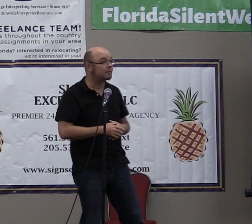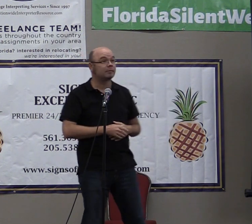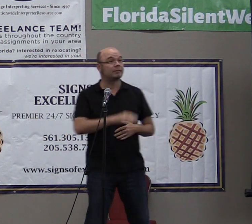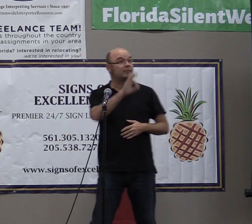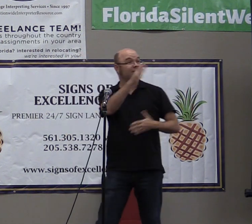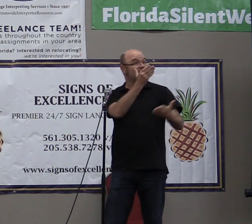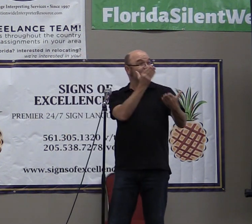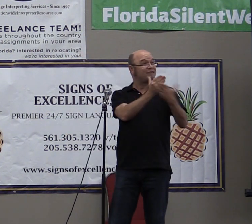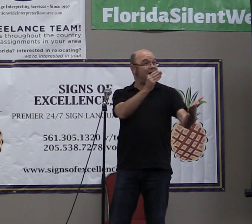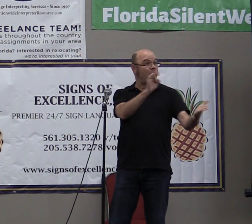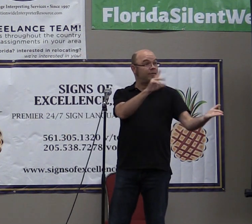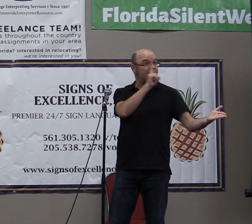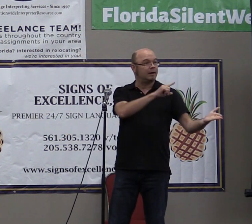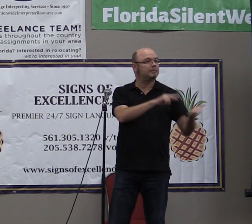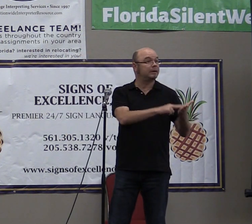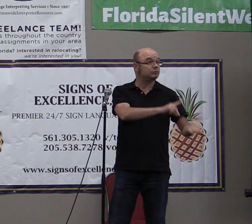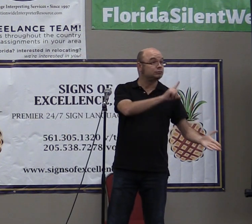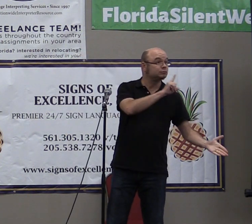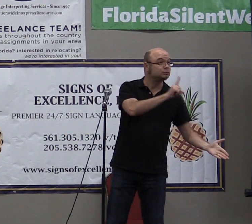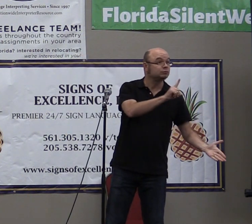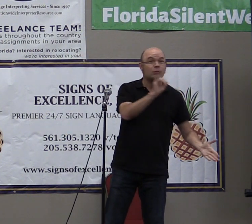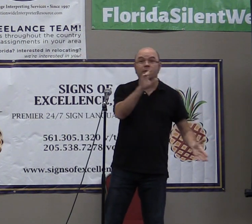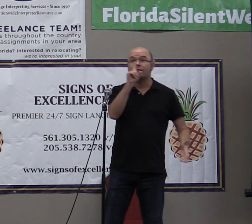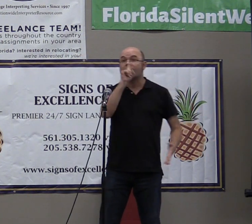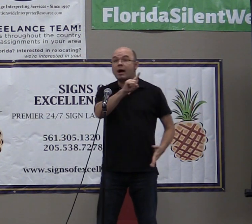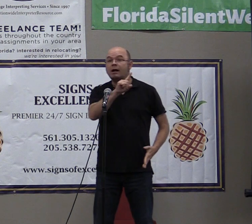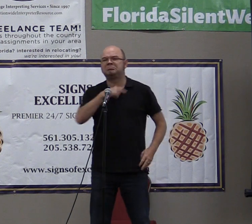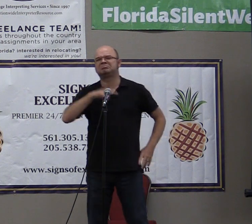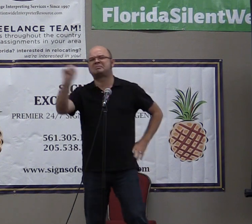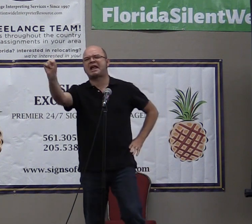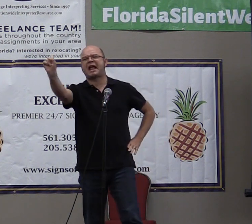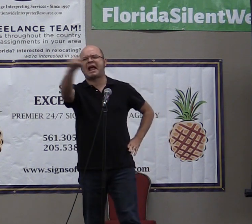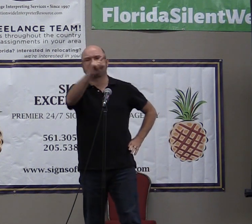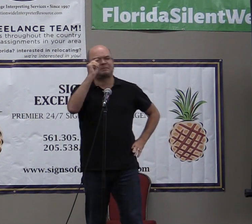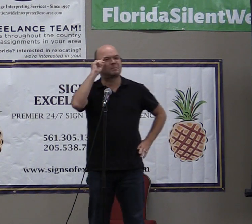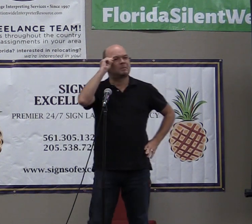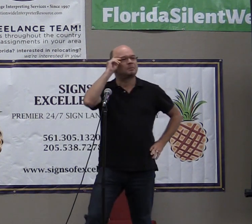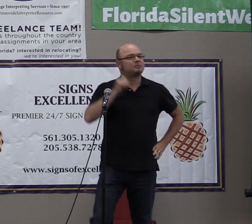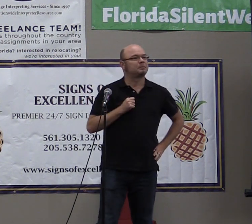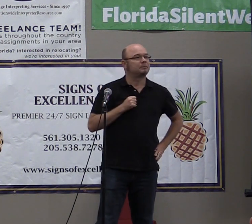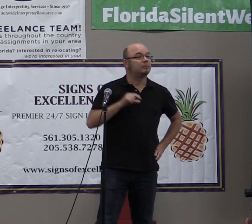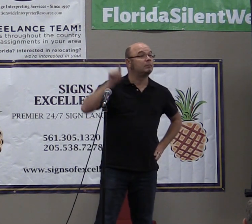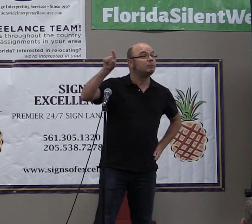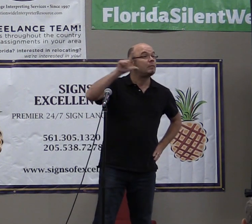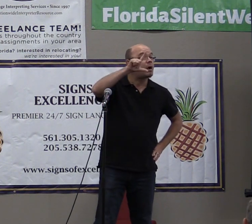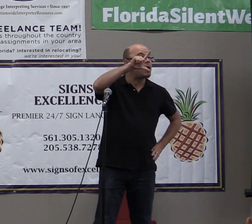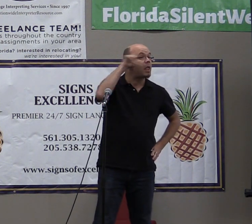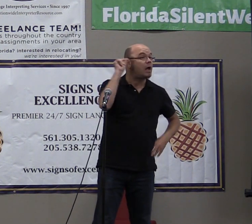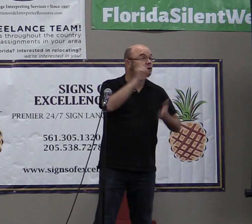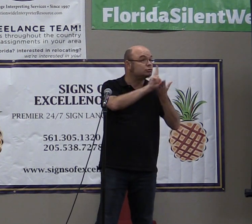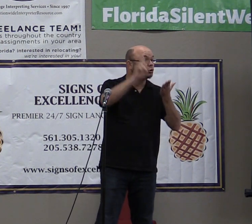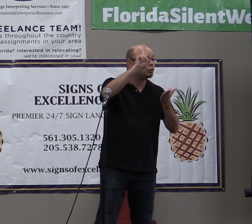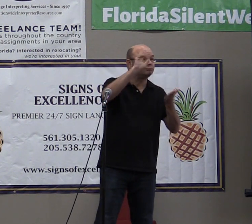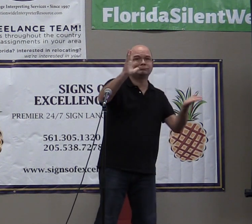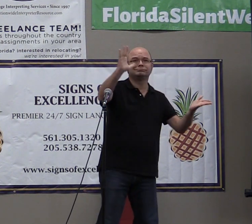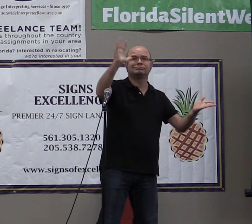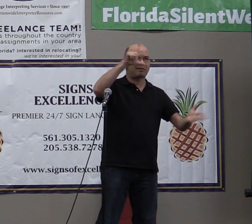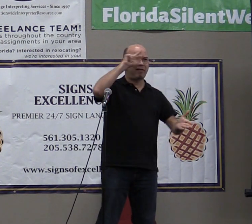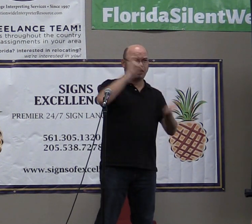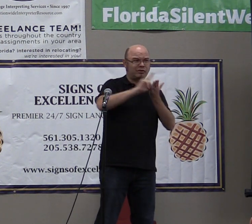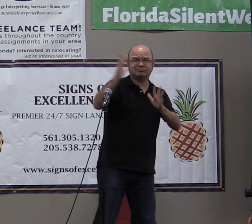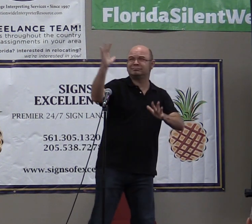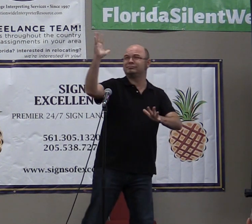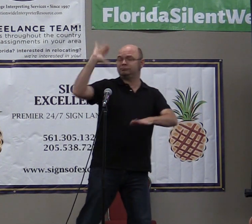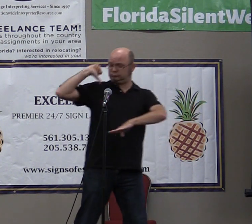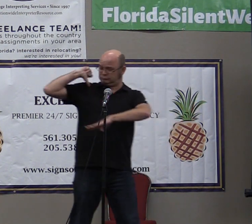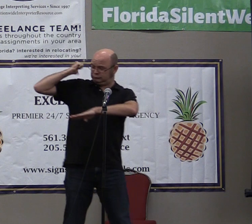of that. Fact or fiction? True or false? Let me ask you something.